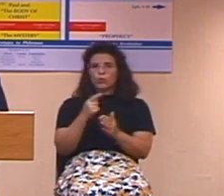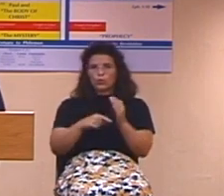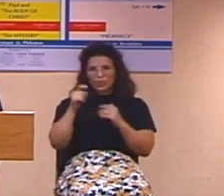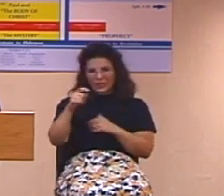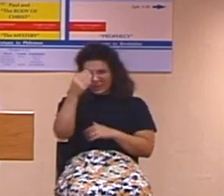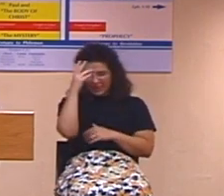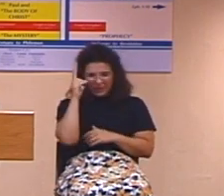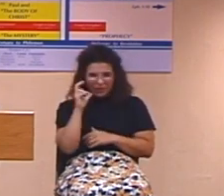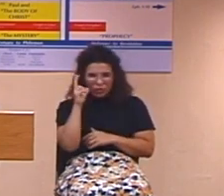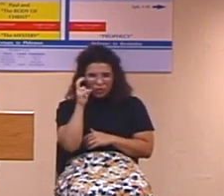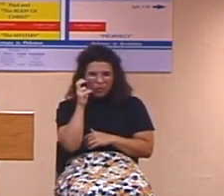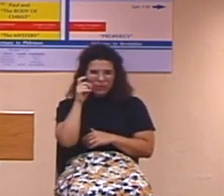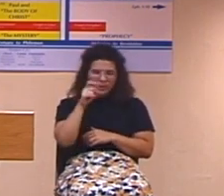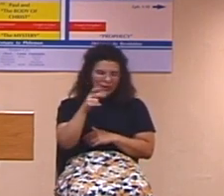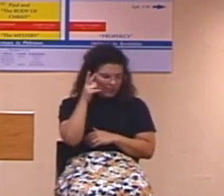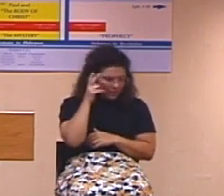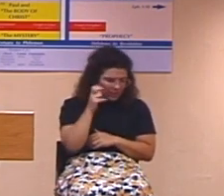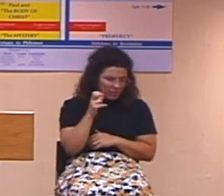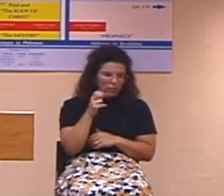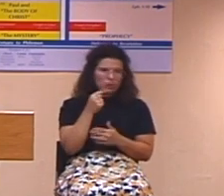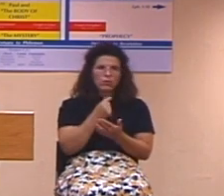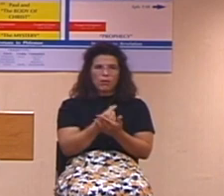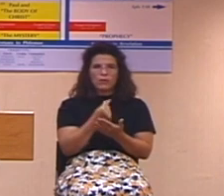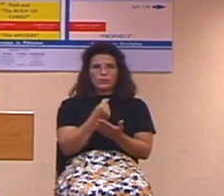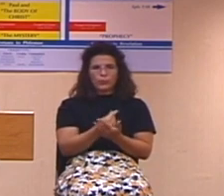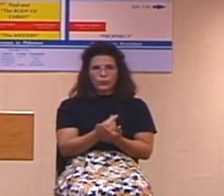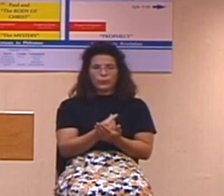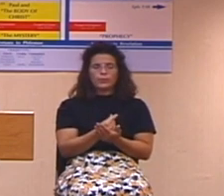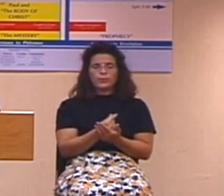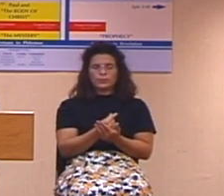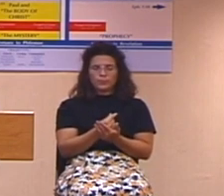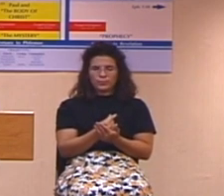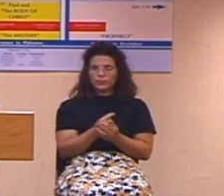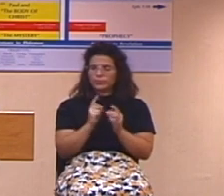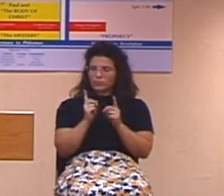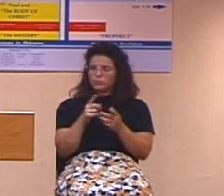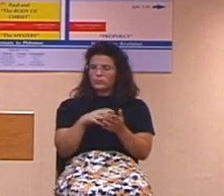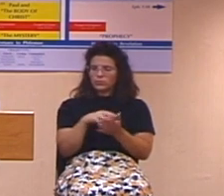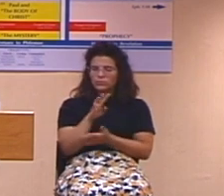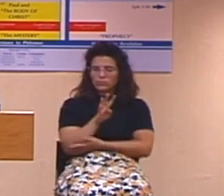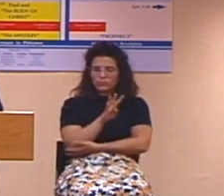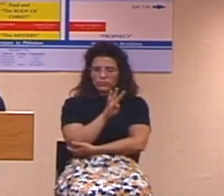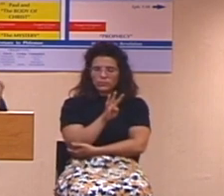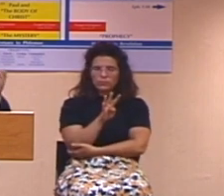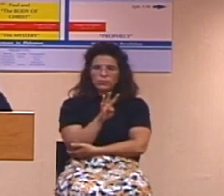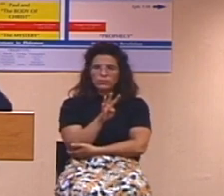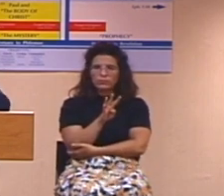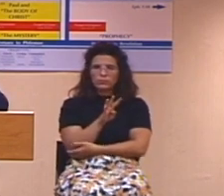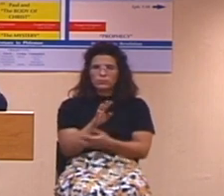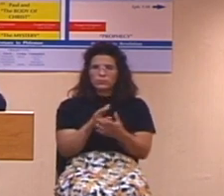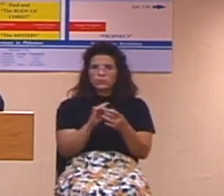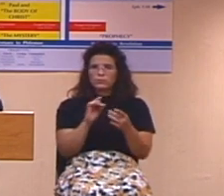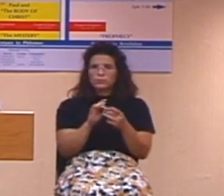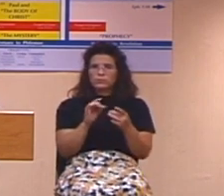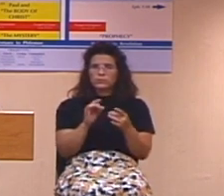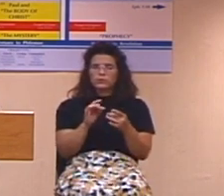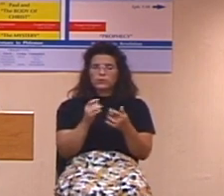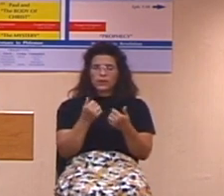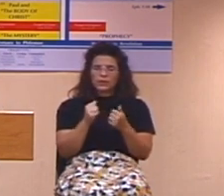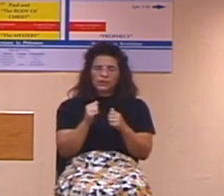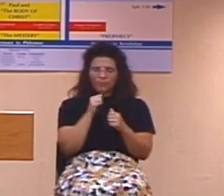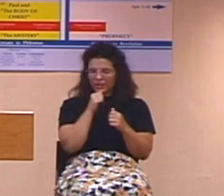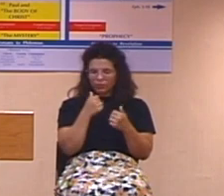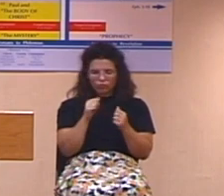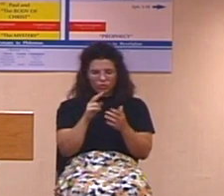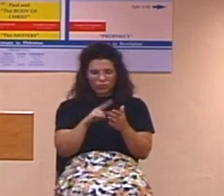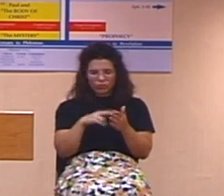hear? They need to hear the gospel. Come on in chapter 4. By the way, I'm not trying to read every